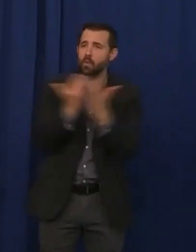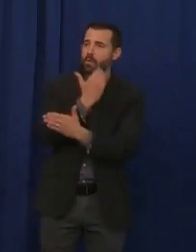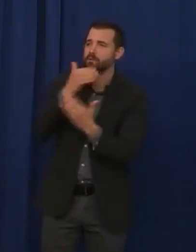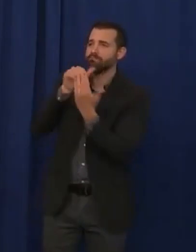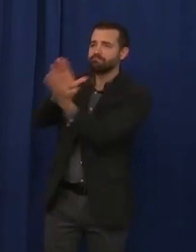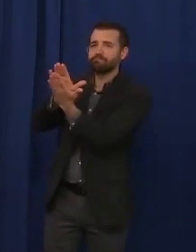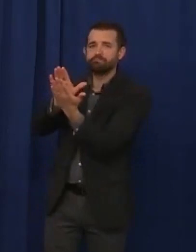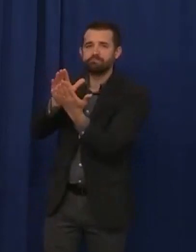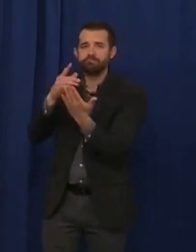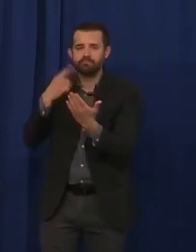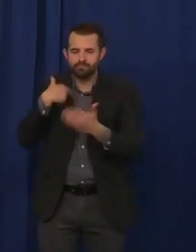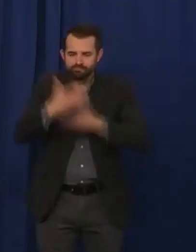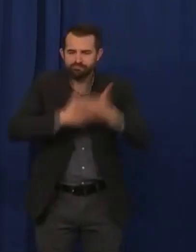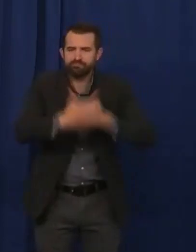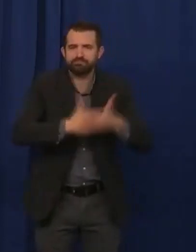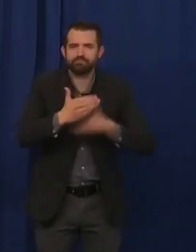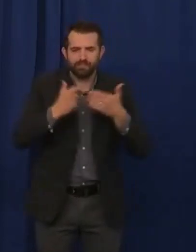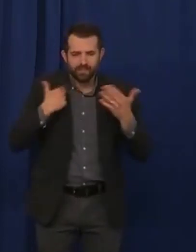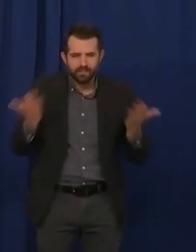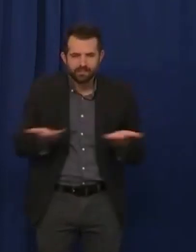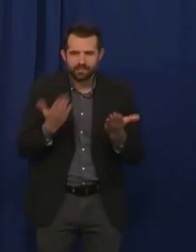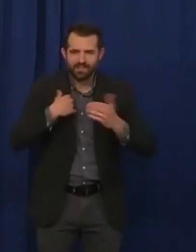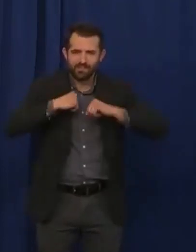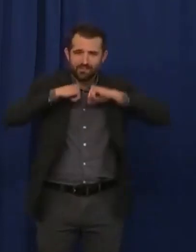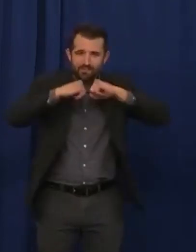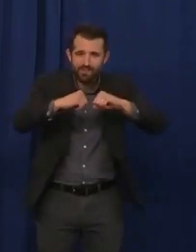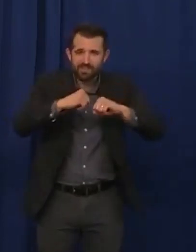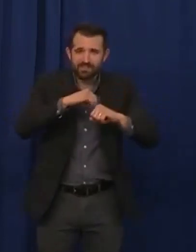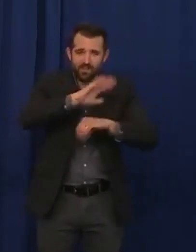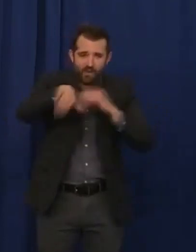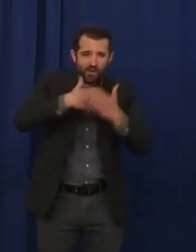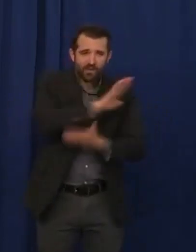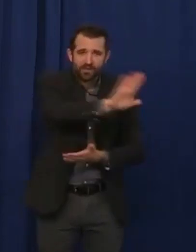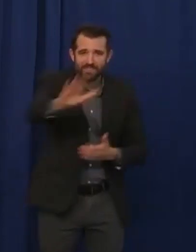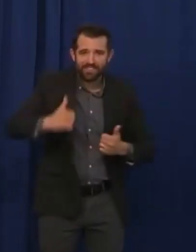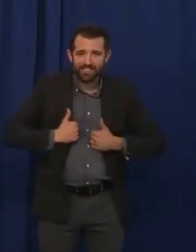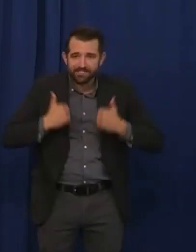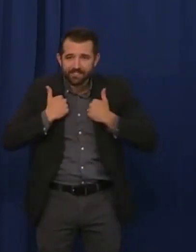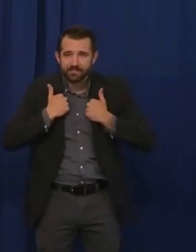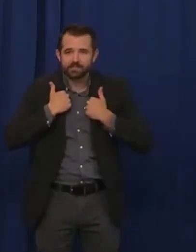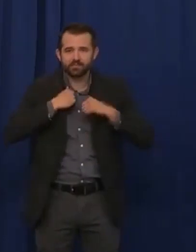in a way that protects both our lives and our livelihoods.